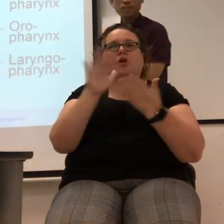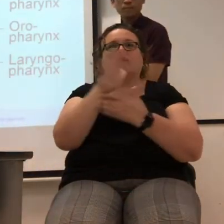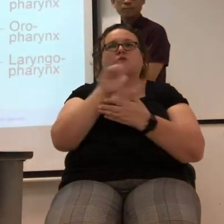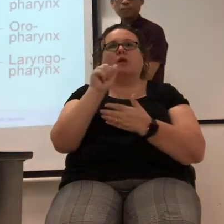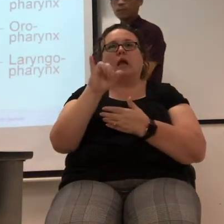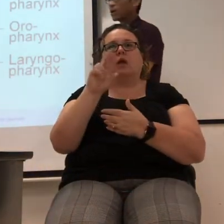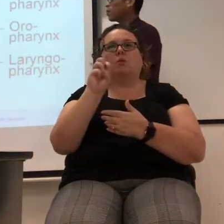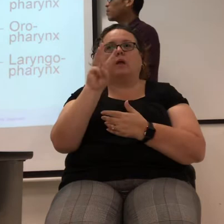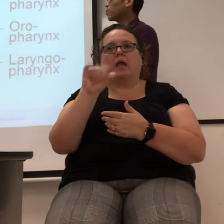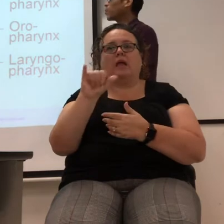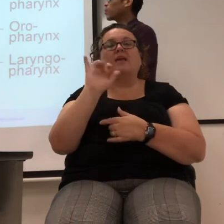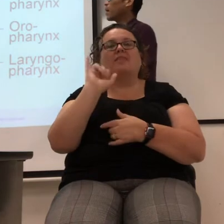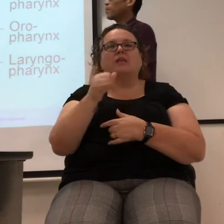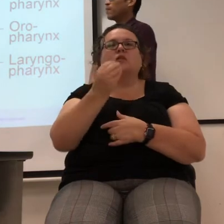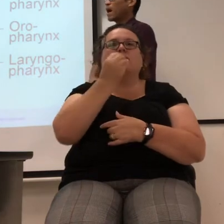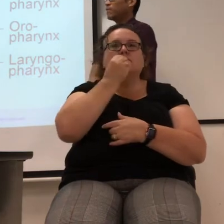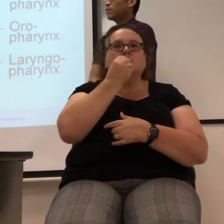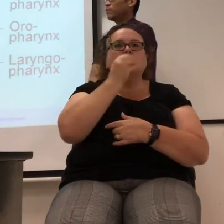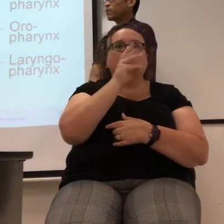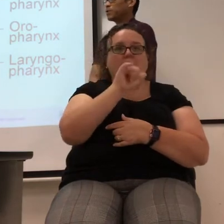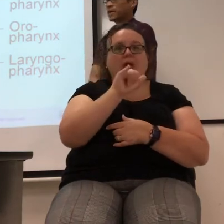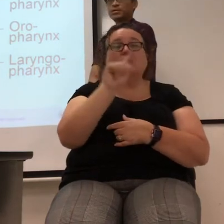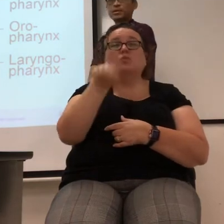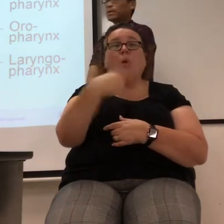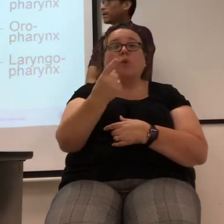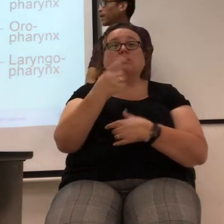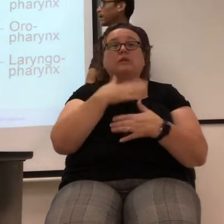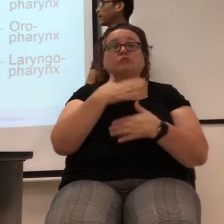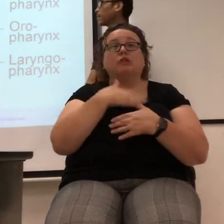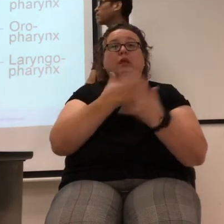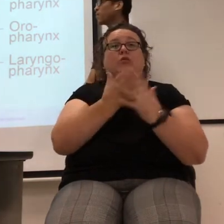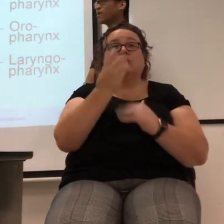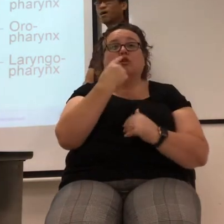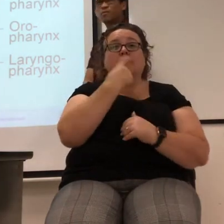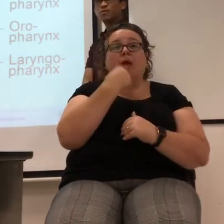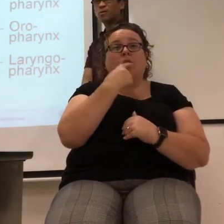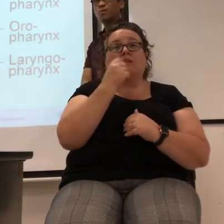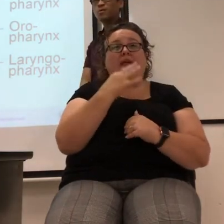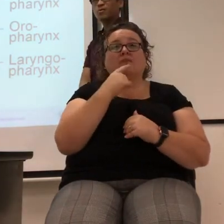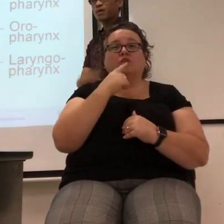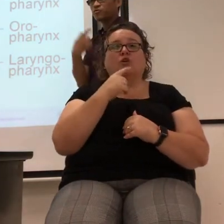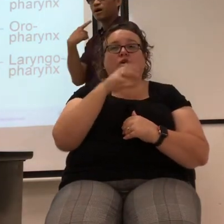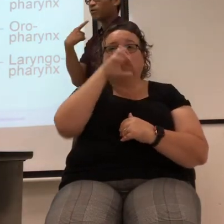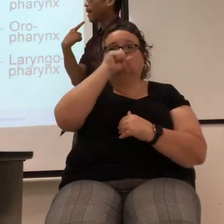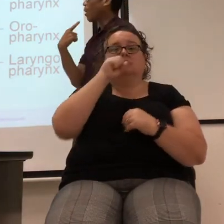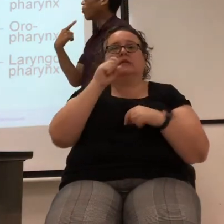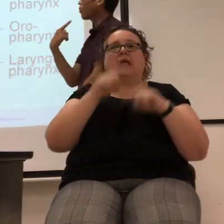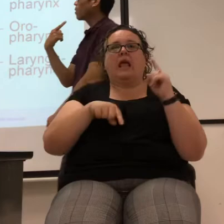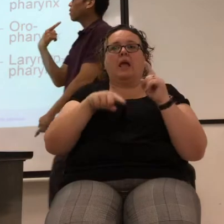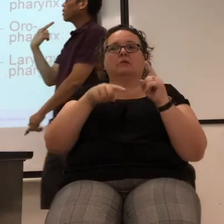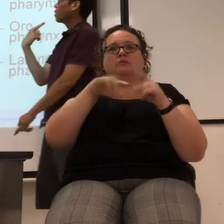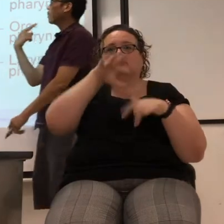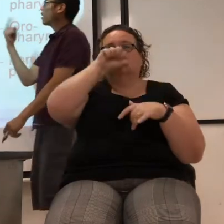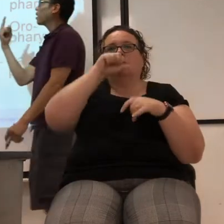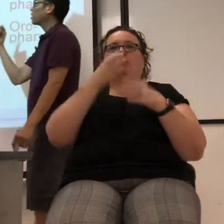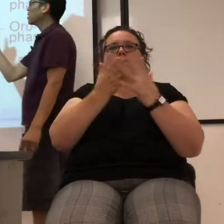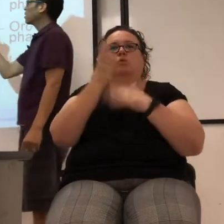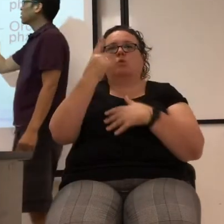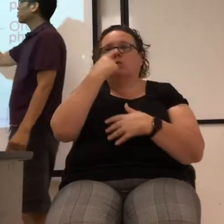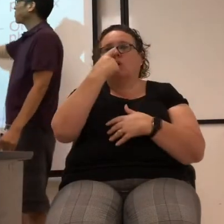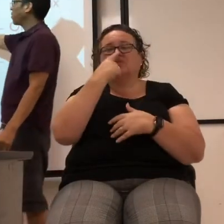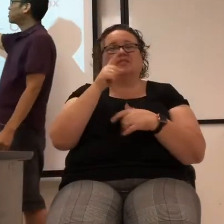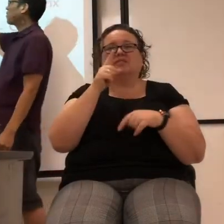food way. You only breathe through your mouth if you have to, if you're congested, and that's very uncomfortable. You don't want to do that, you dry out your mouth.